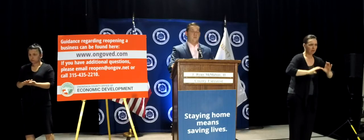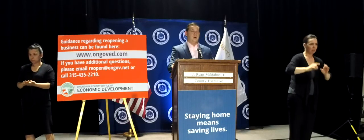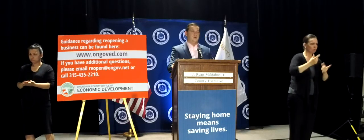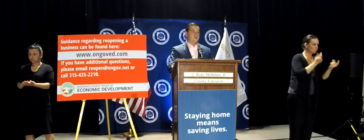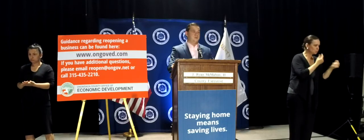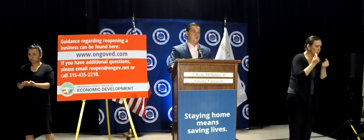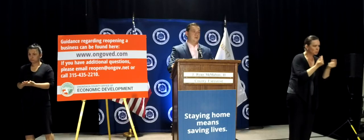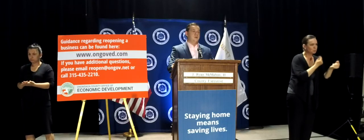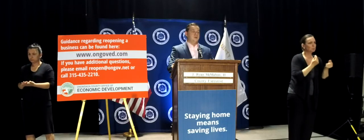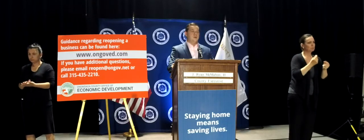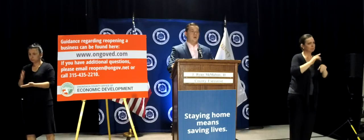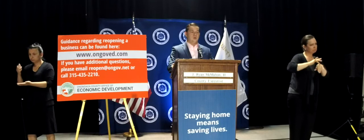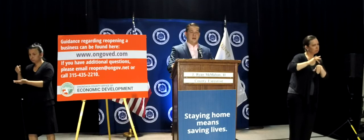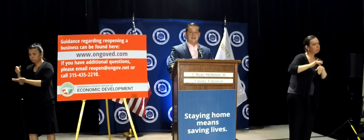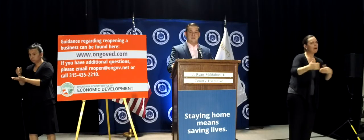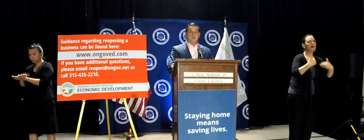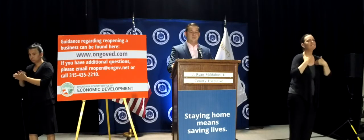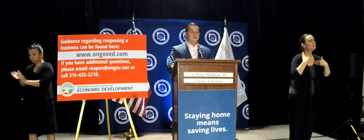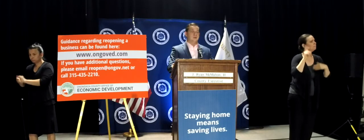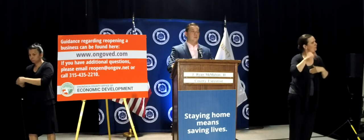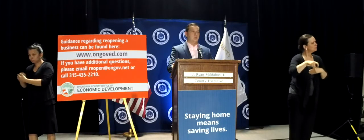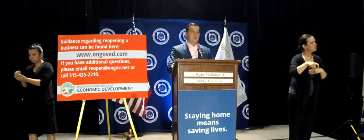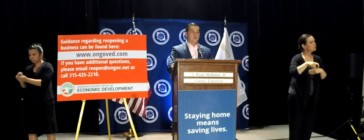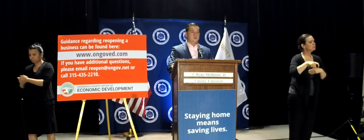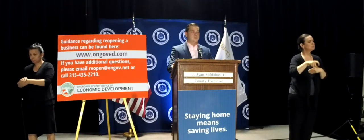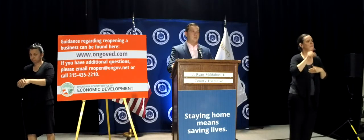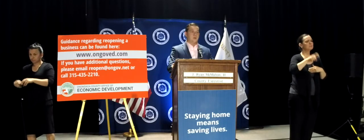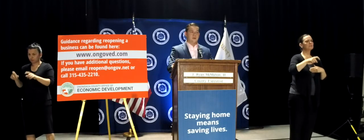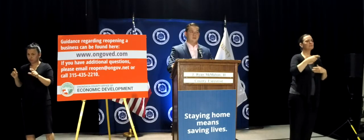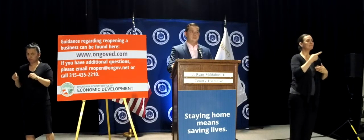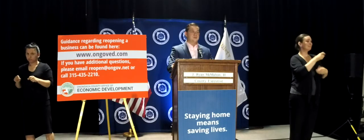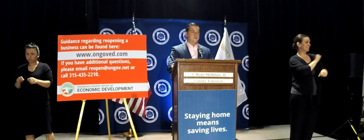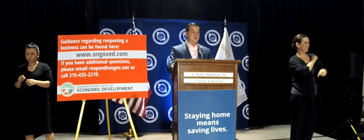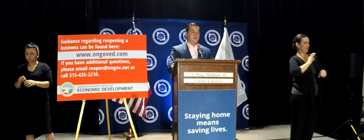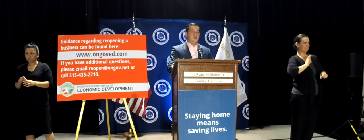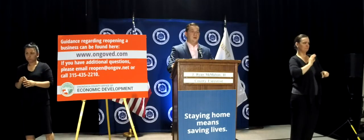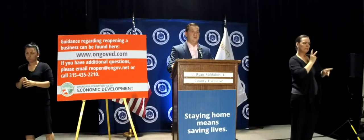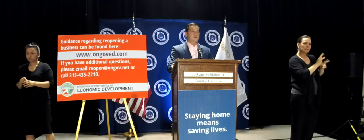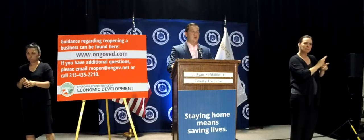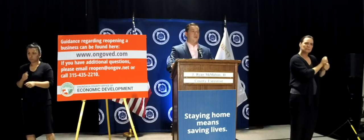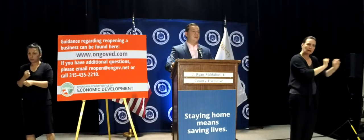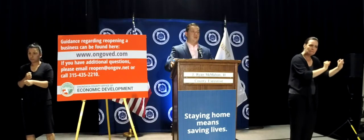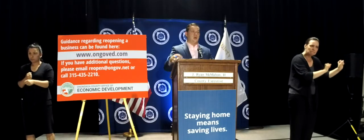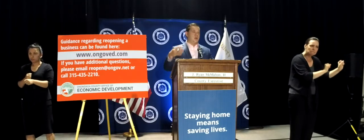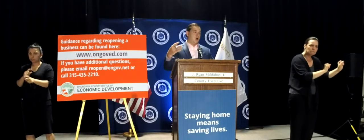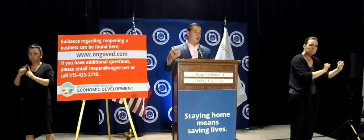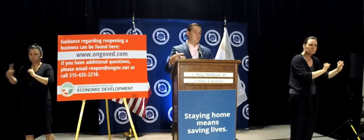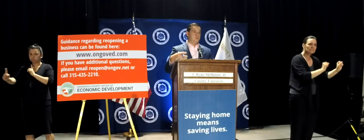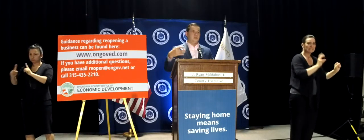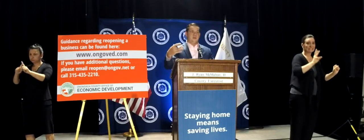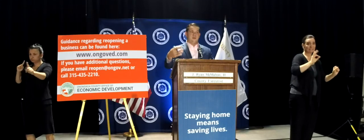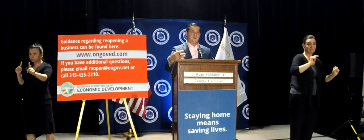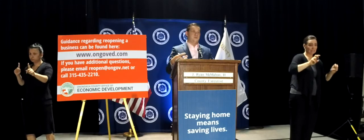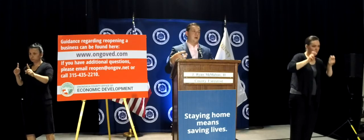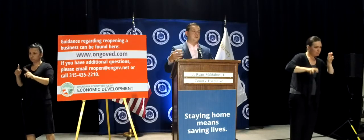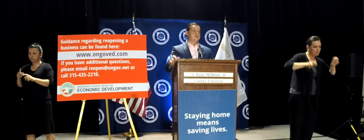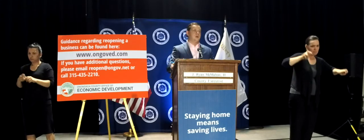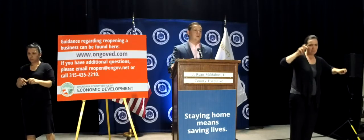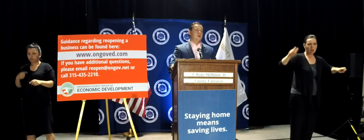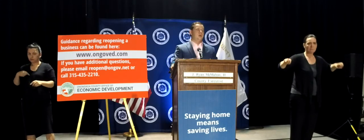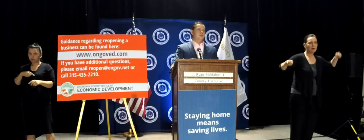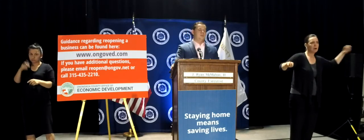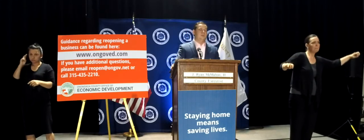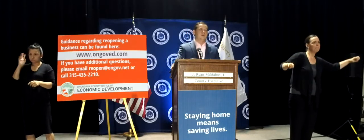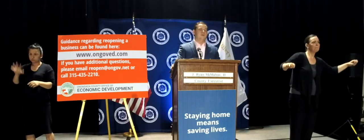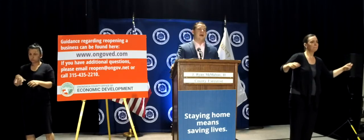available are going to be part of this. You got to keep your employees separated 6 feet. These are all things you already know. We've been living this, right?